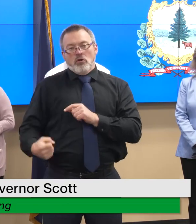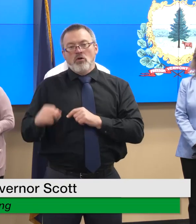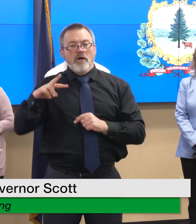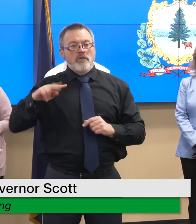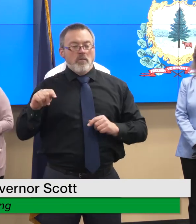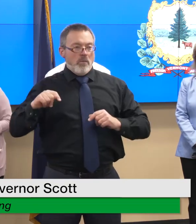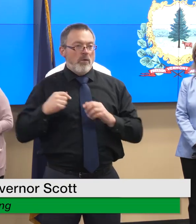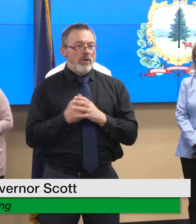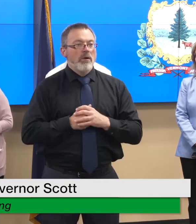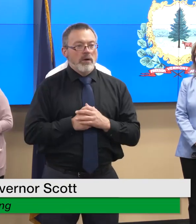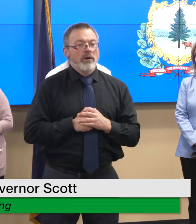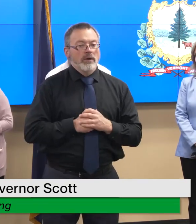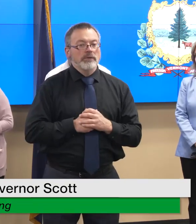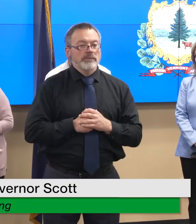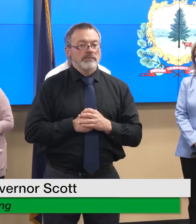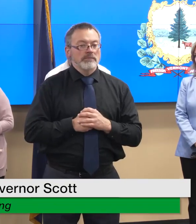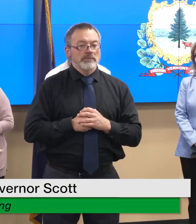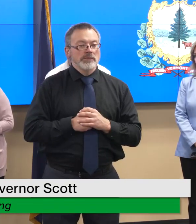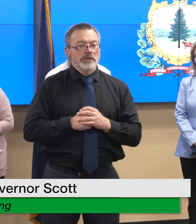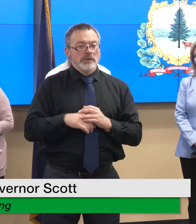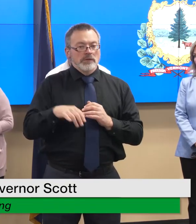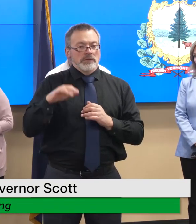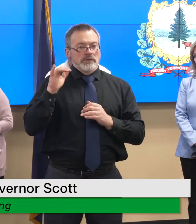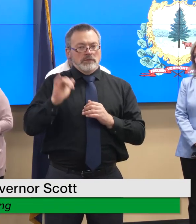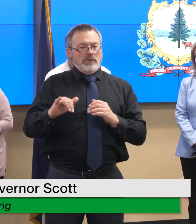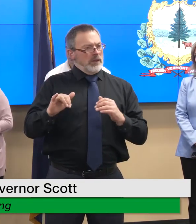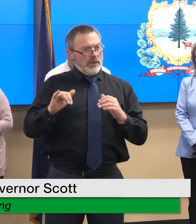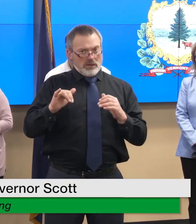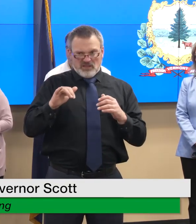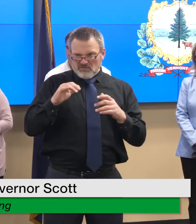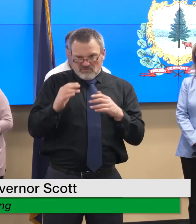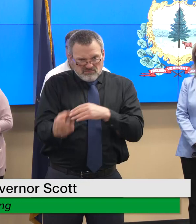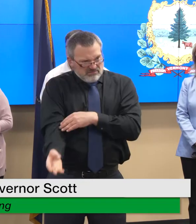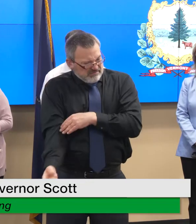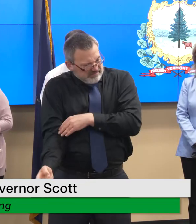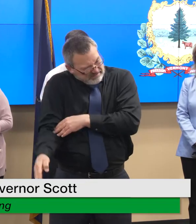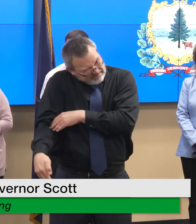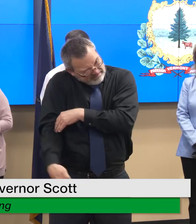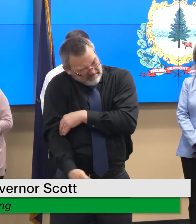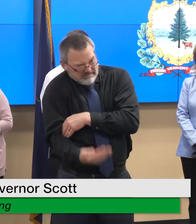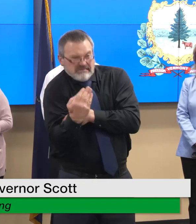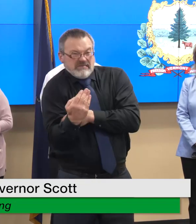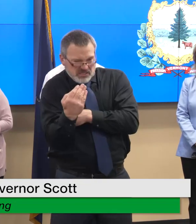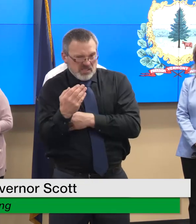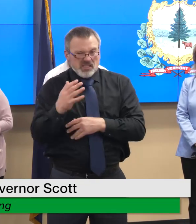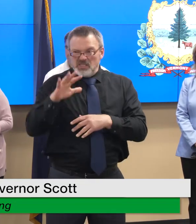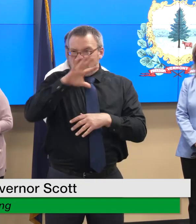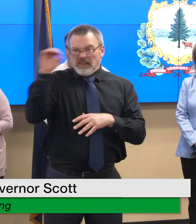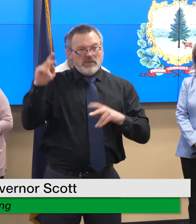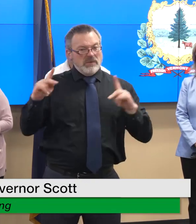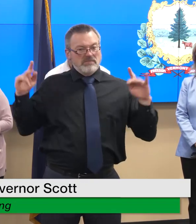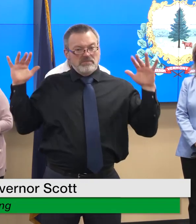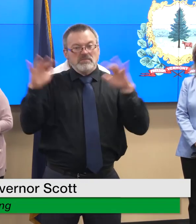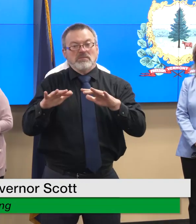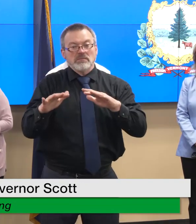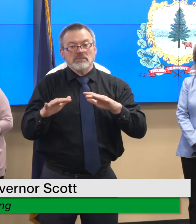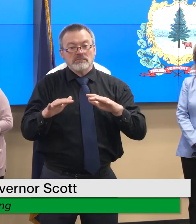In a matter of hours, 50 personnel responded and made 12 rescues and 15